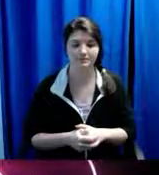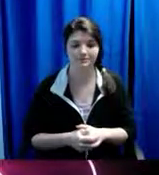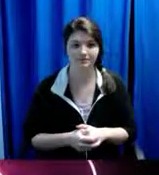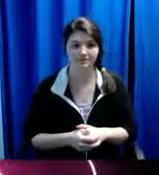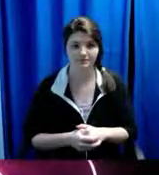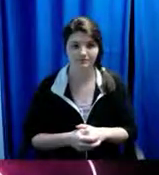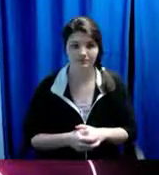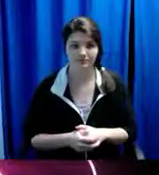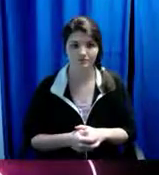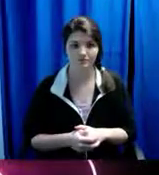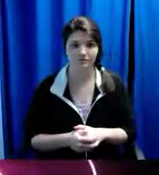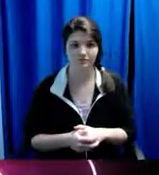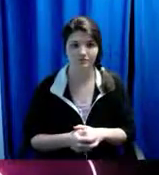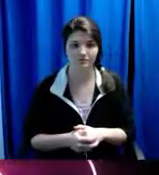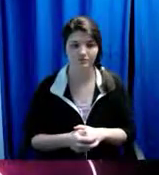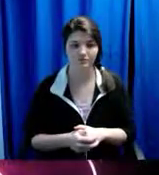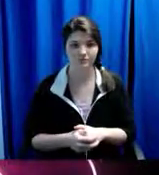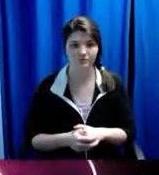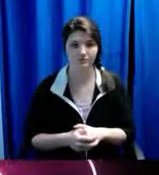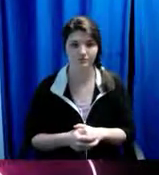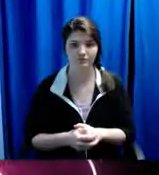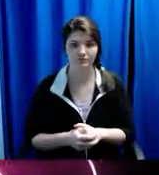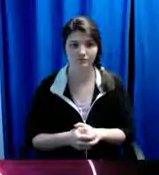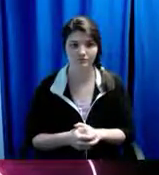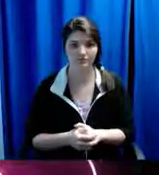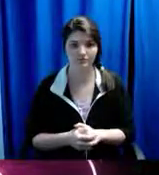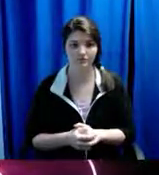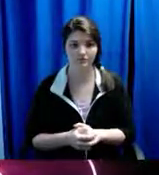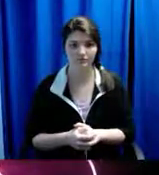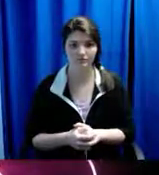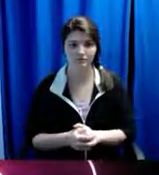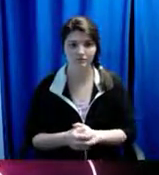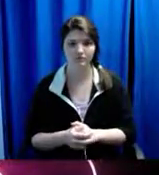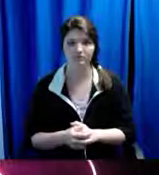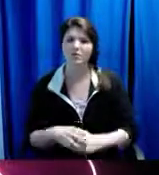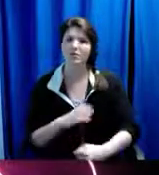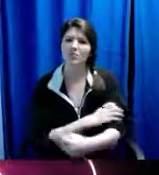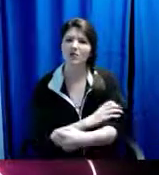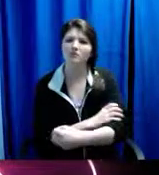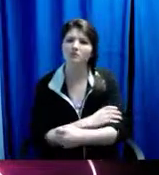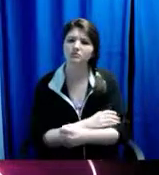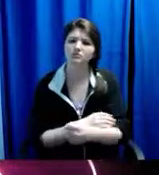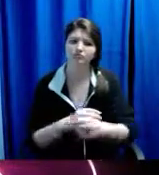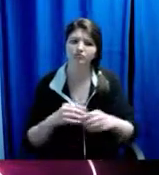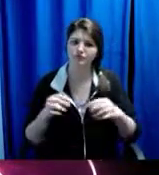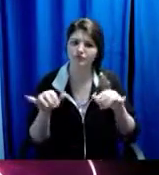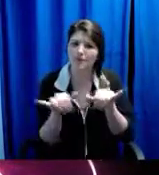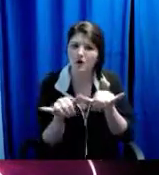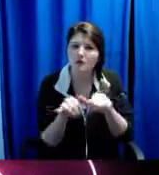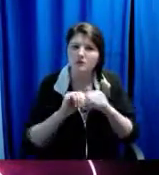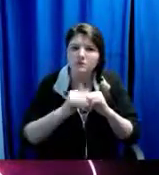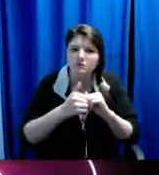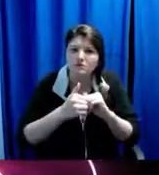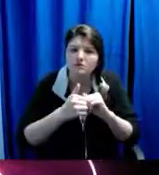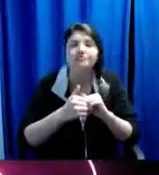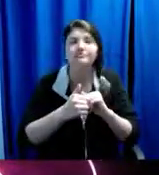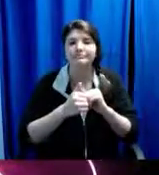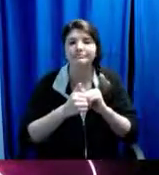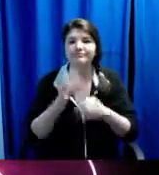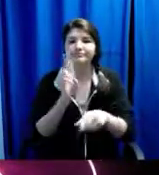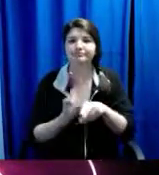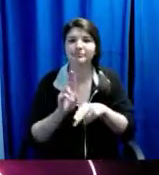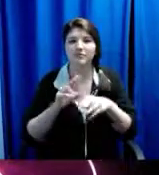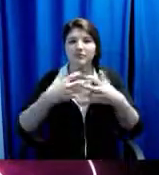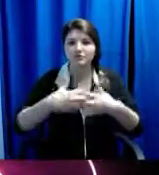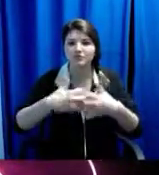Blood pressure is measured by doctors using an instrument called the sphygmomanometer. Blood pressure levels are written in the form of